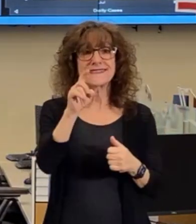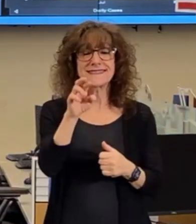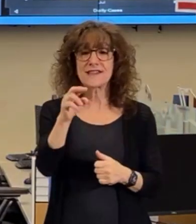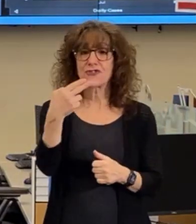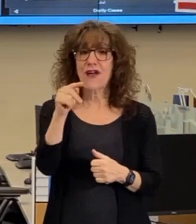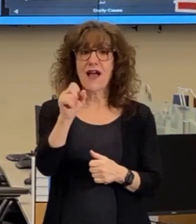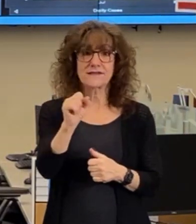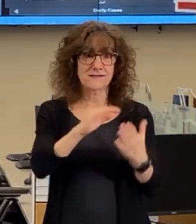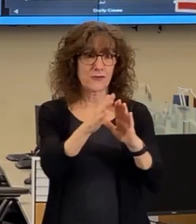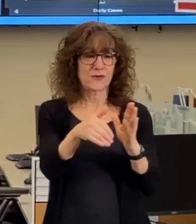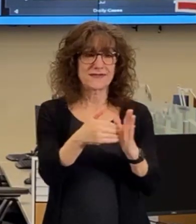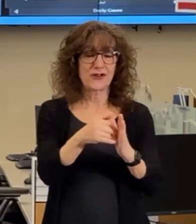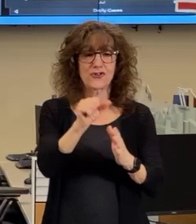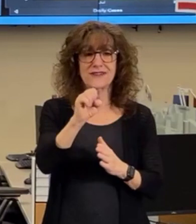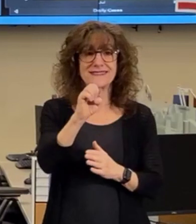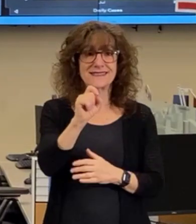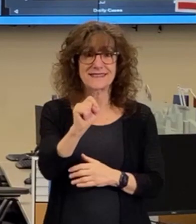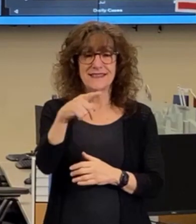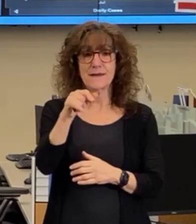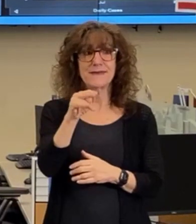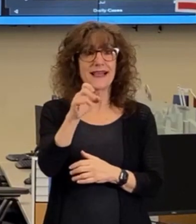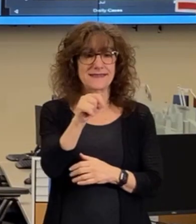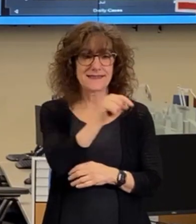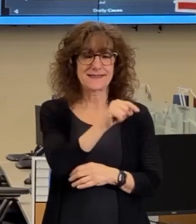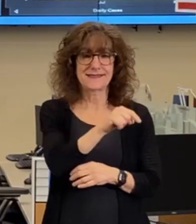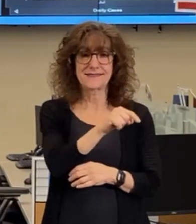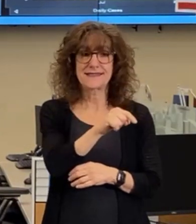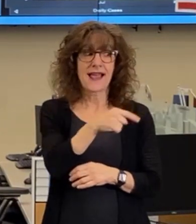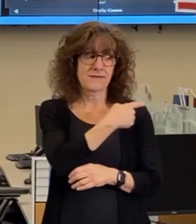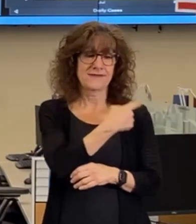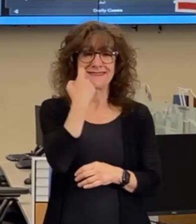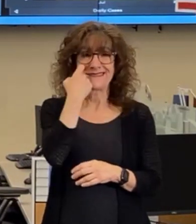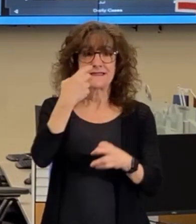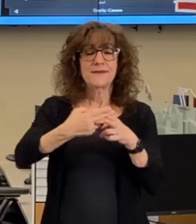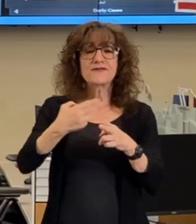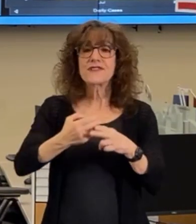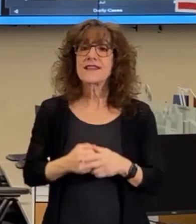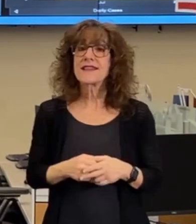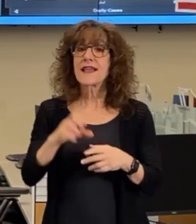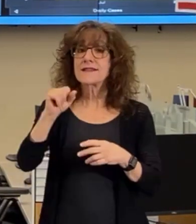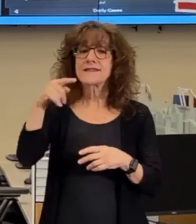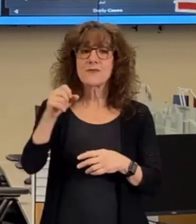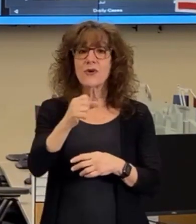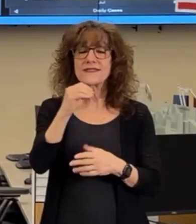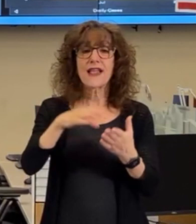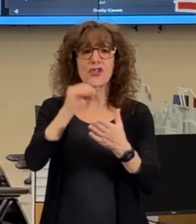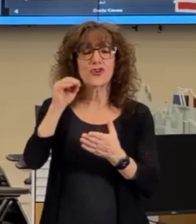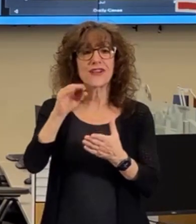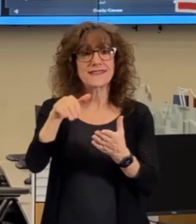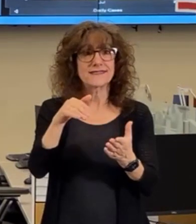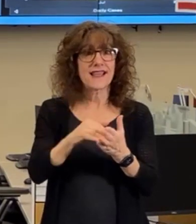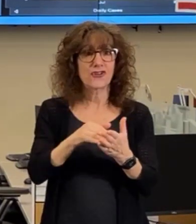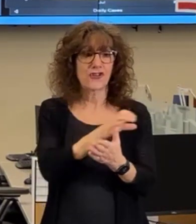Community Center in Seat Pleasant. As a reminder, as the county executive said, the Sports and Learning Complex Clinic will